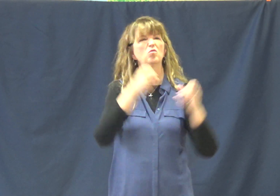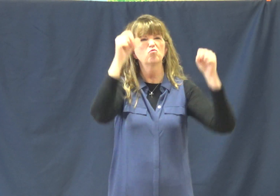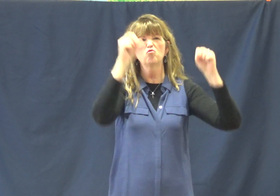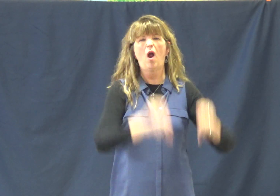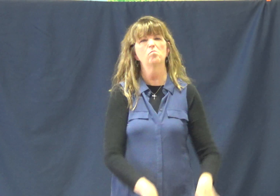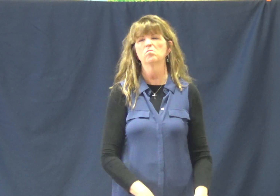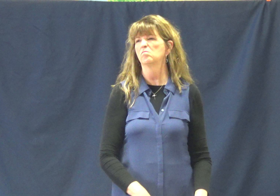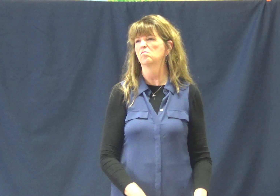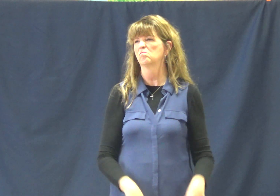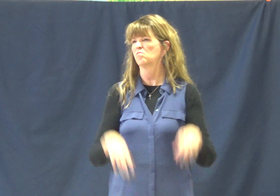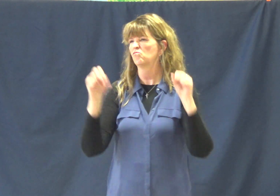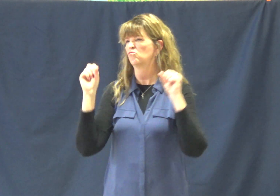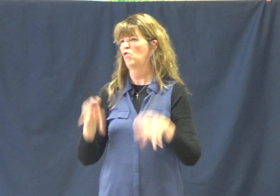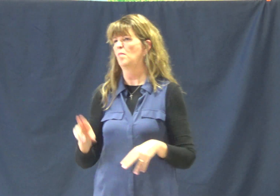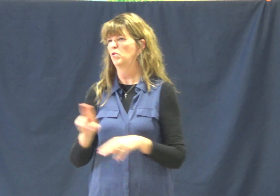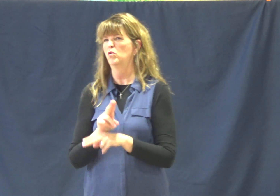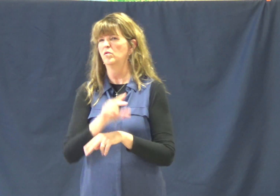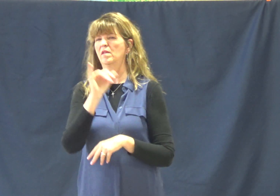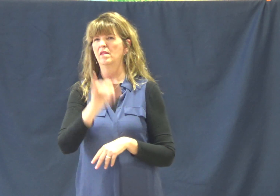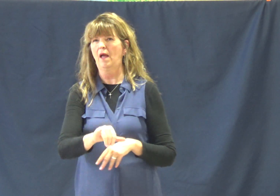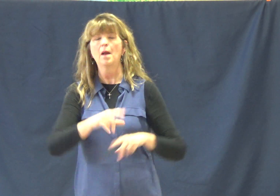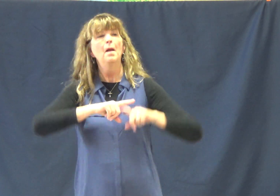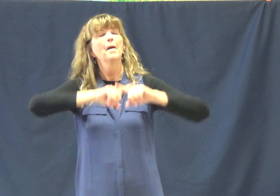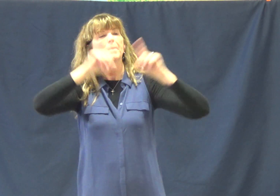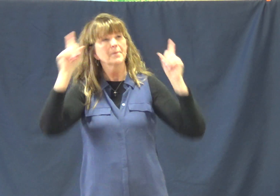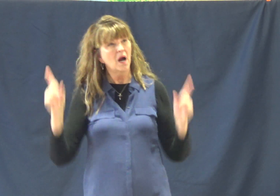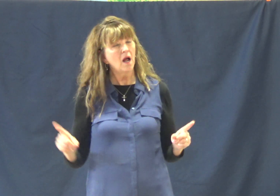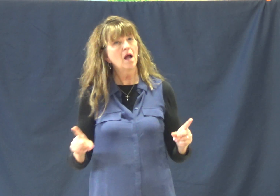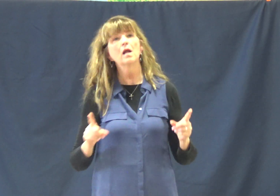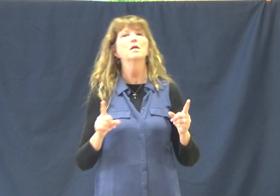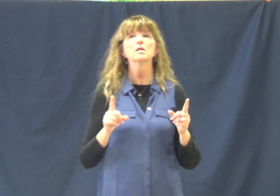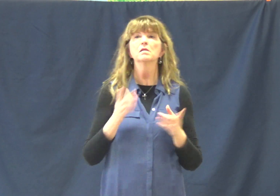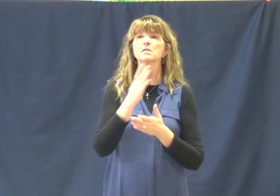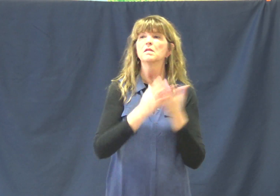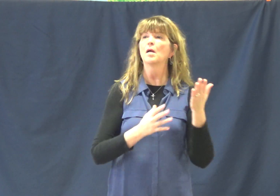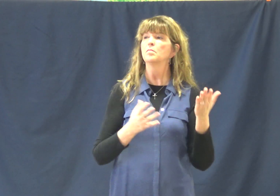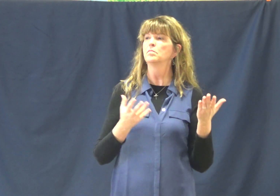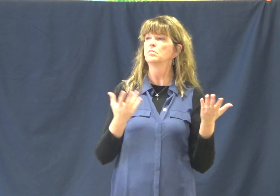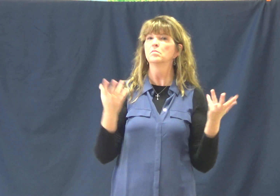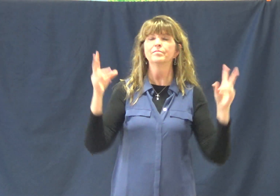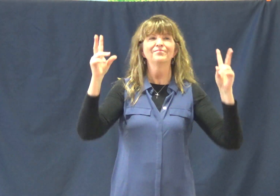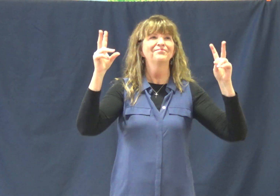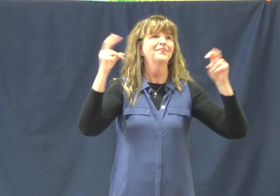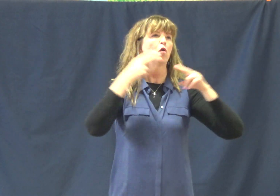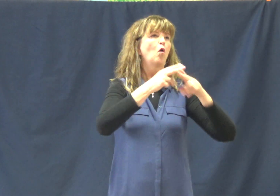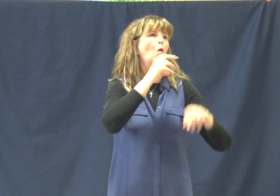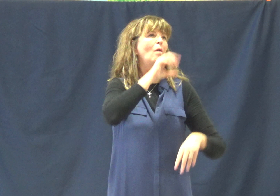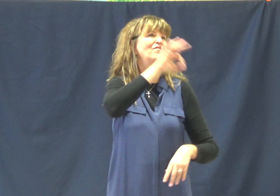is a shorthand. It used to be that very traditional churches would use, do this practice,